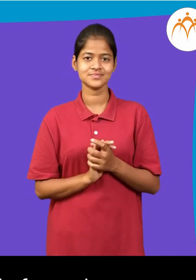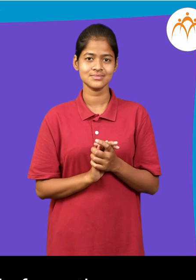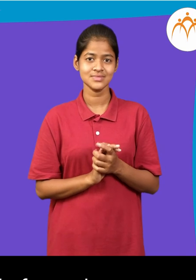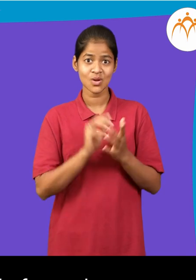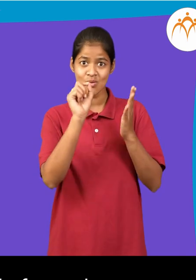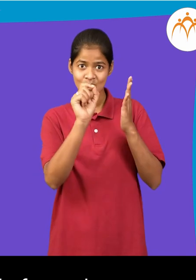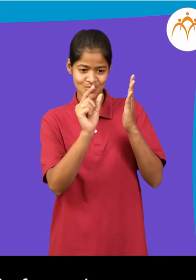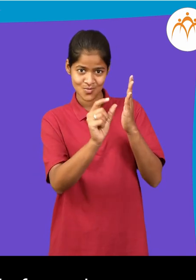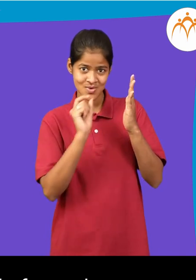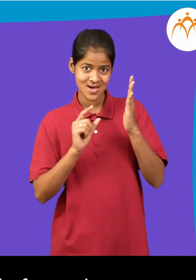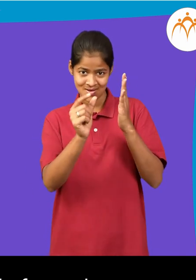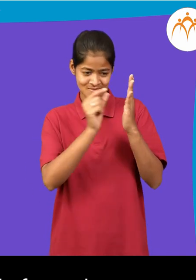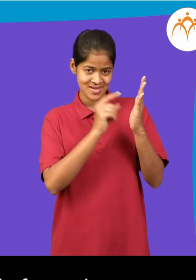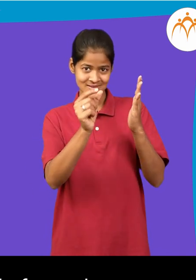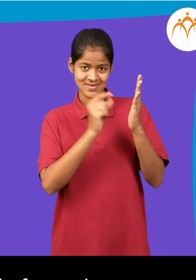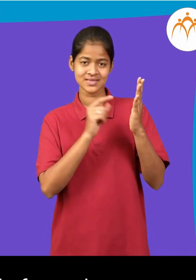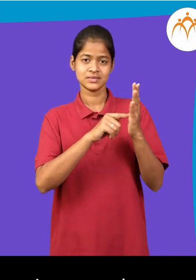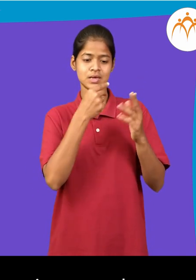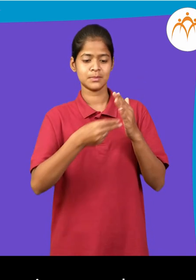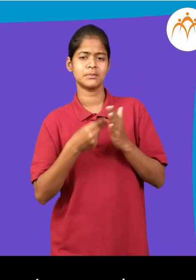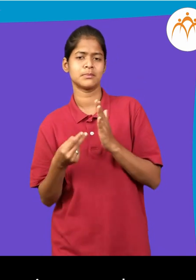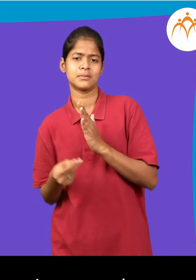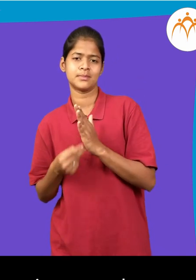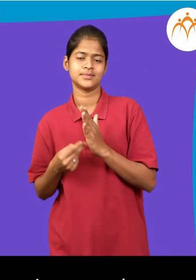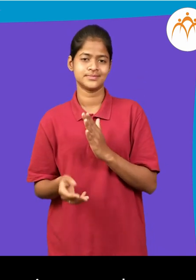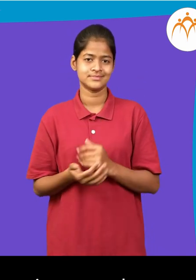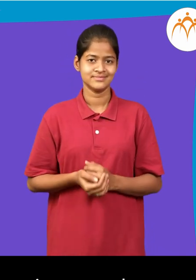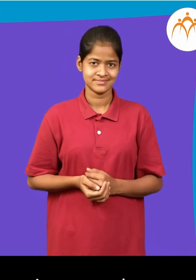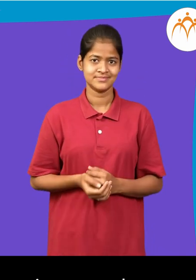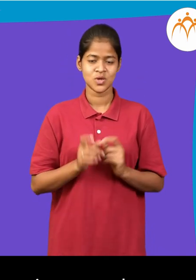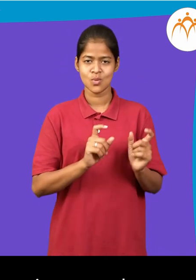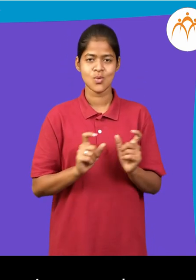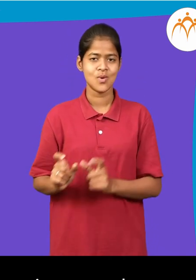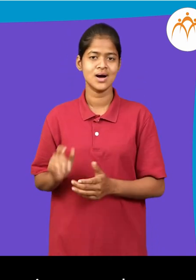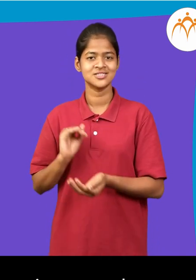from those poems. Make your own list